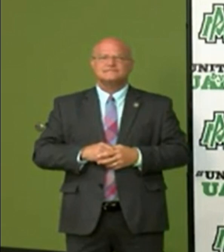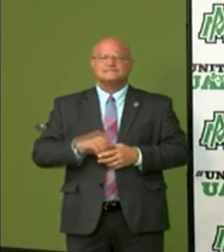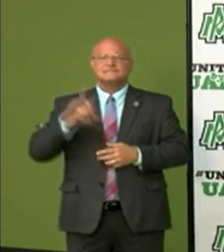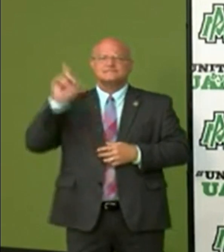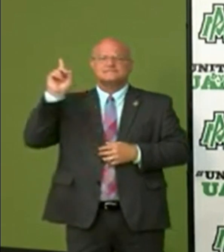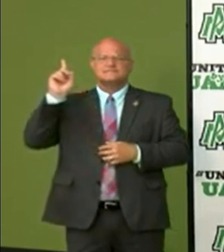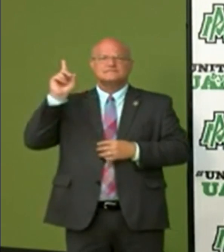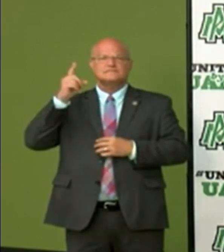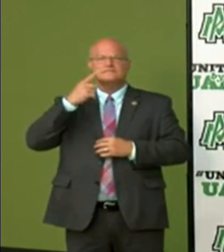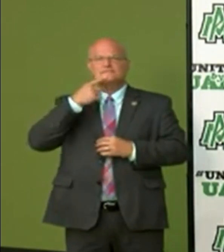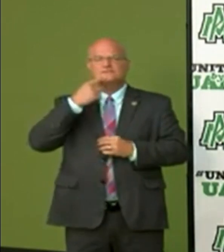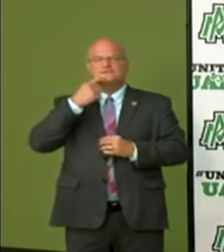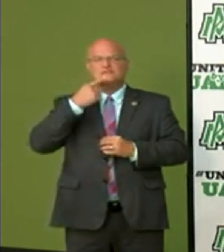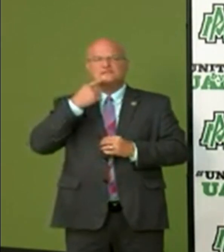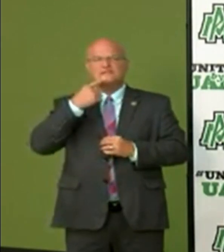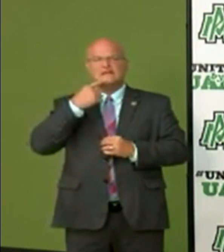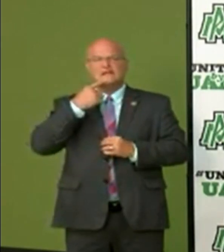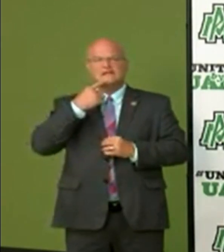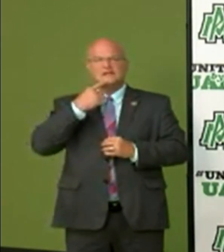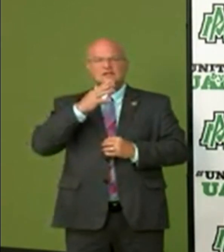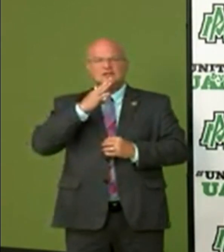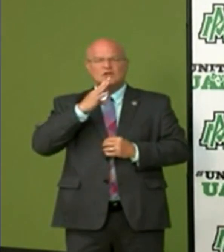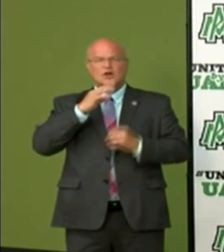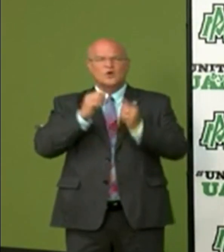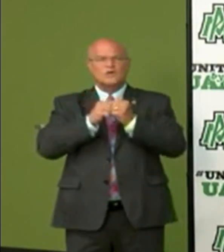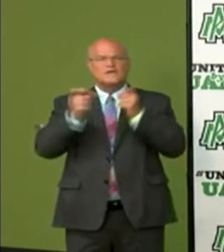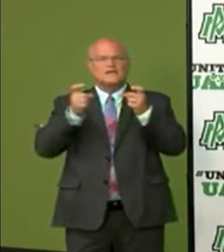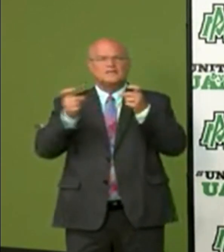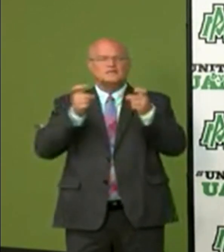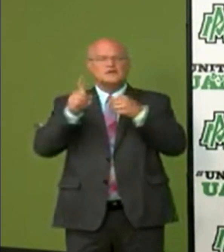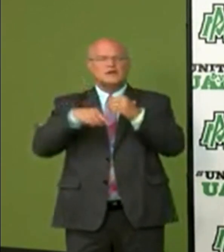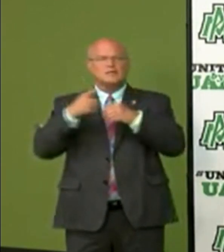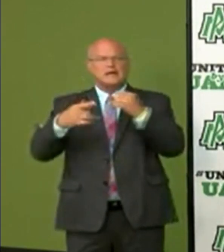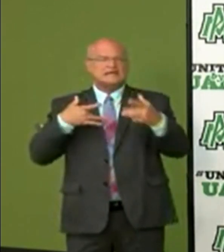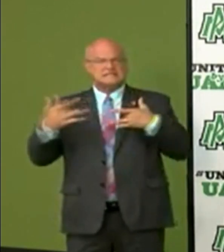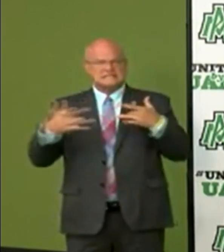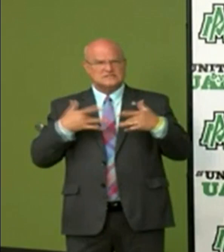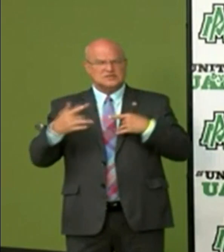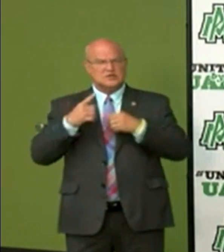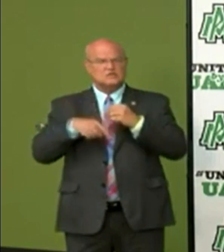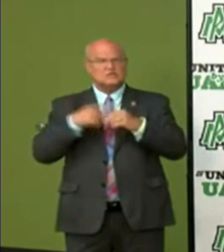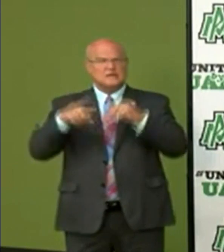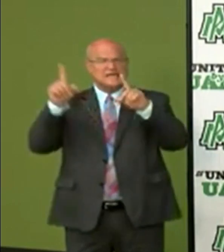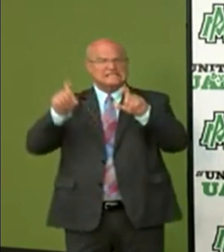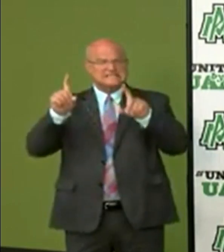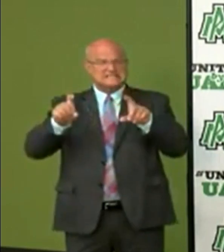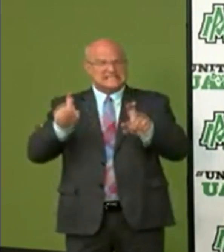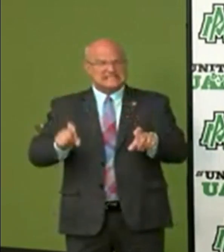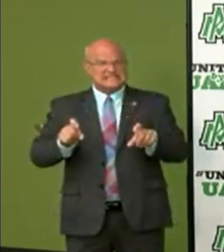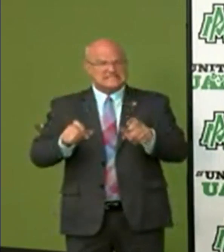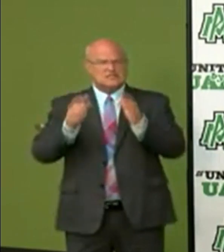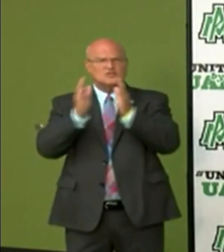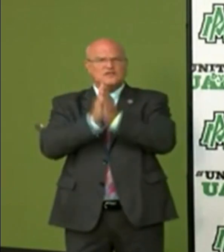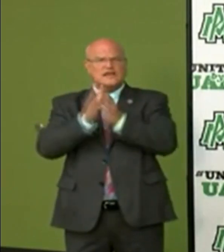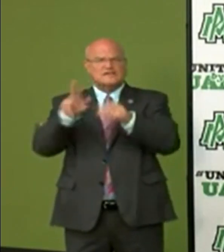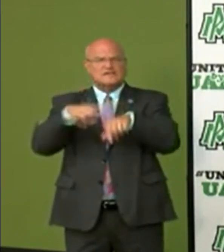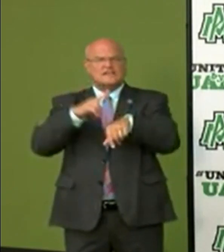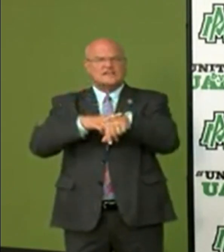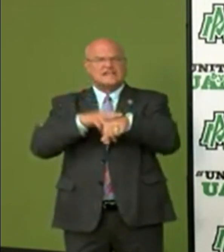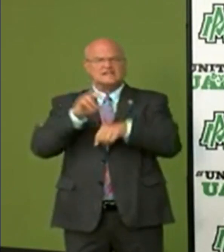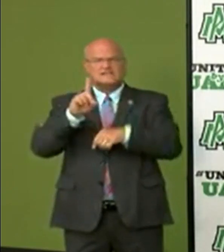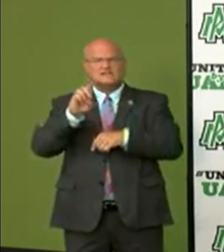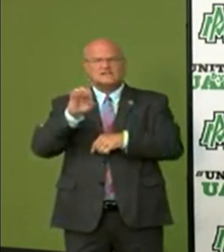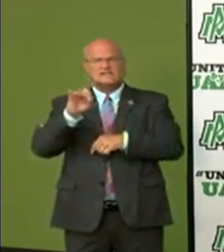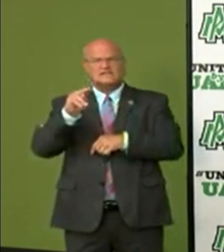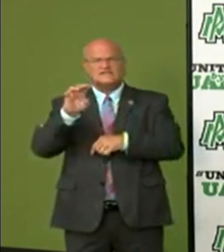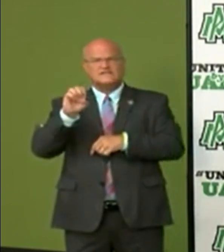You've said repeatedly that you've spoken with the administration about your concerns about testing. You've asked for the National Defense Production